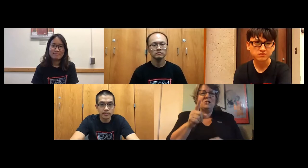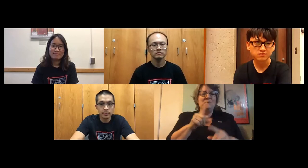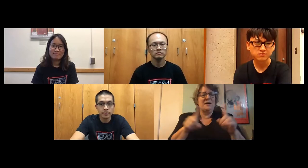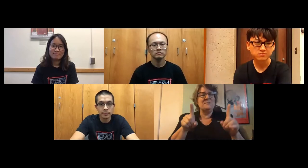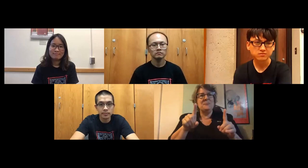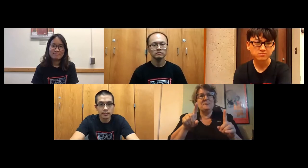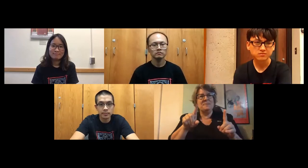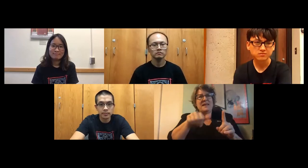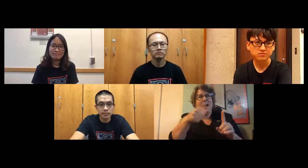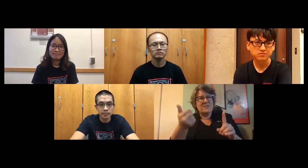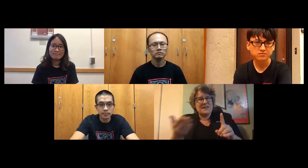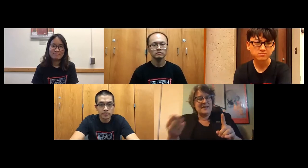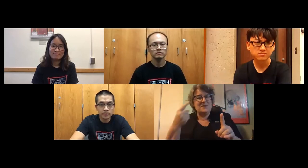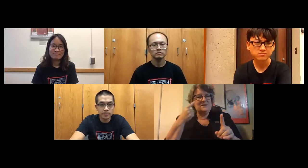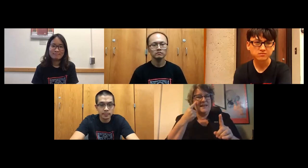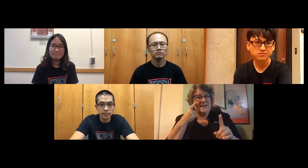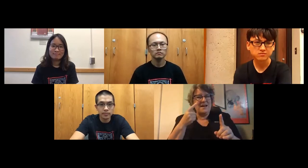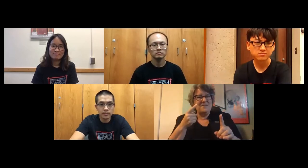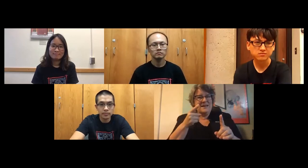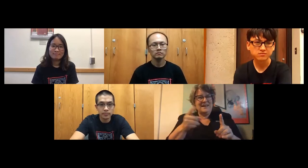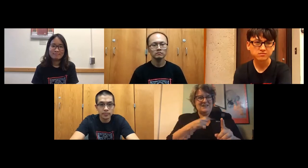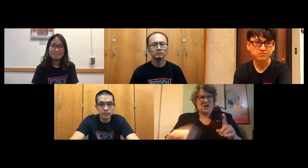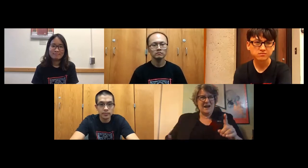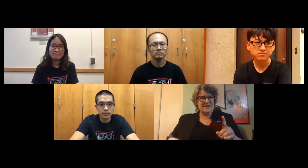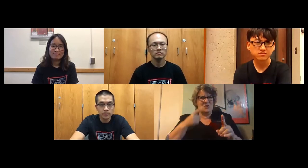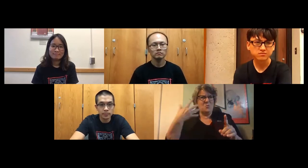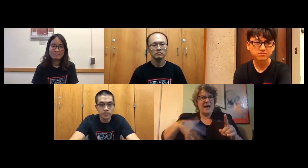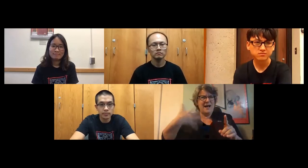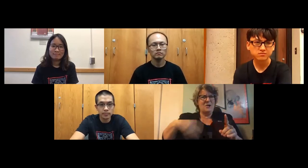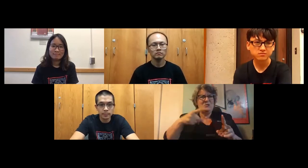but the other thing that I was thinking of in China, wow,